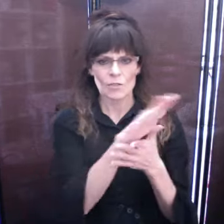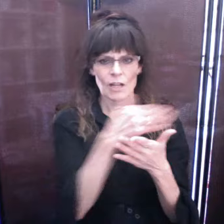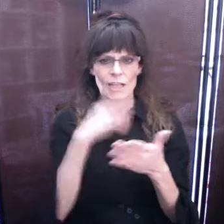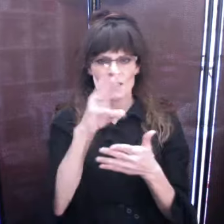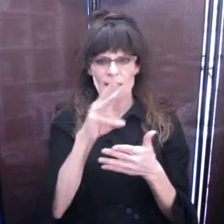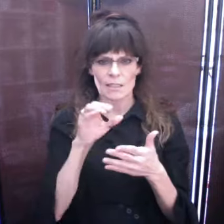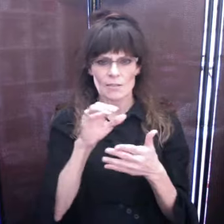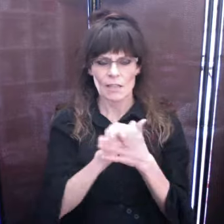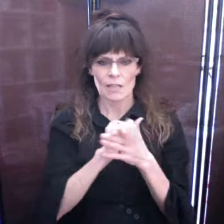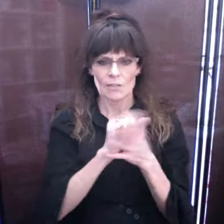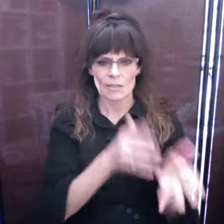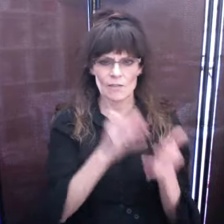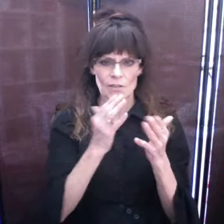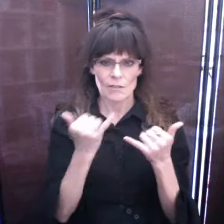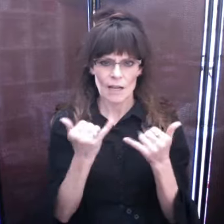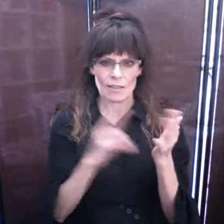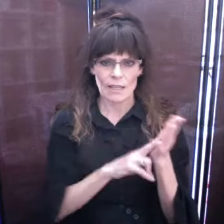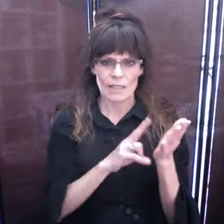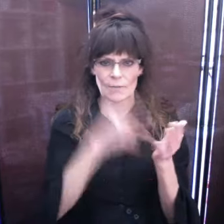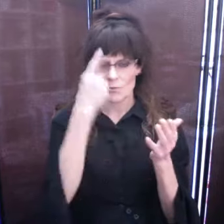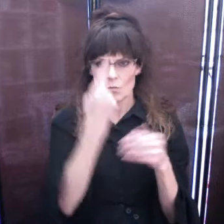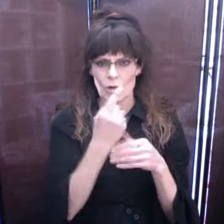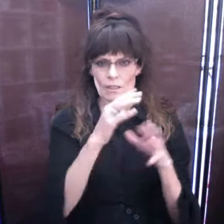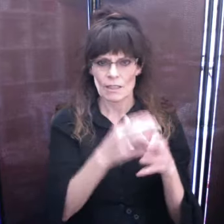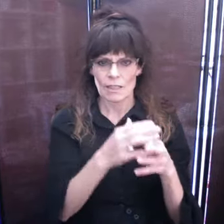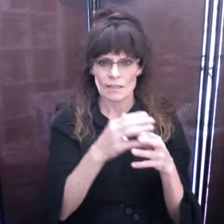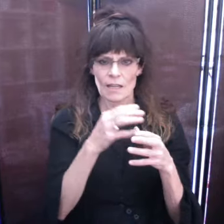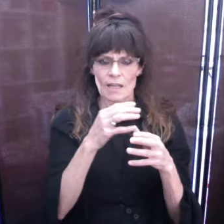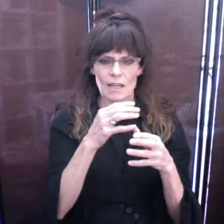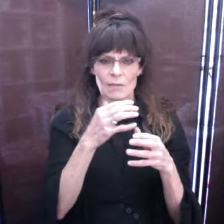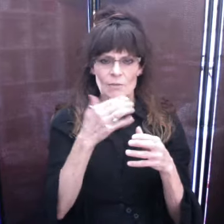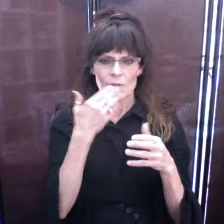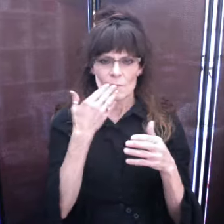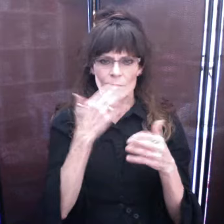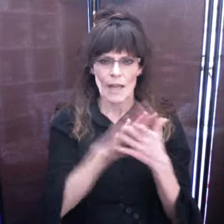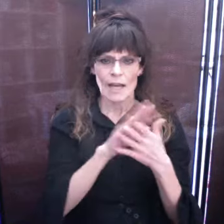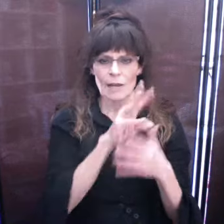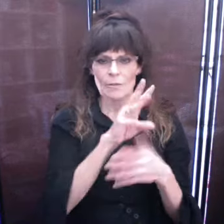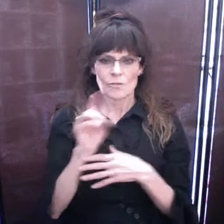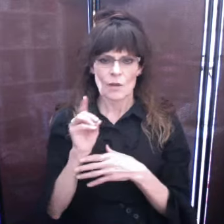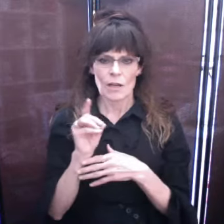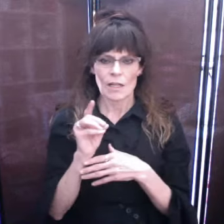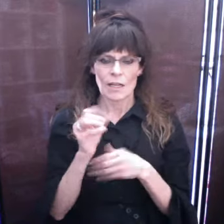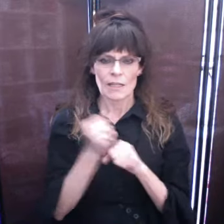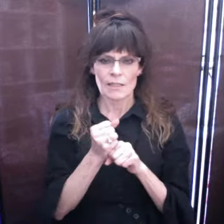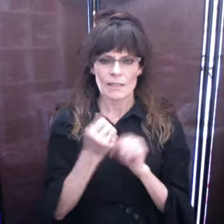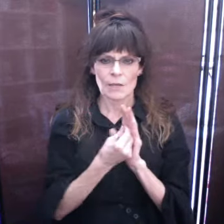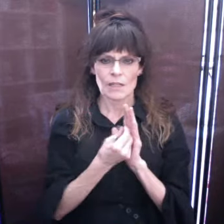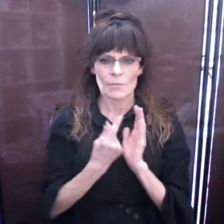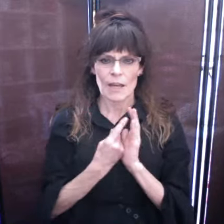left. So now I sign up for my one class. I'm not doing well in it after 4 weeks. I withdraw and get the money back. And the rest of that semester,